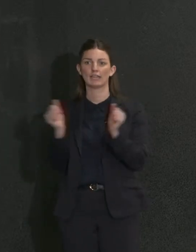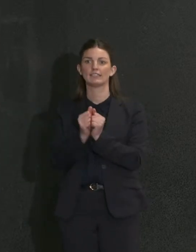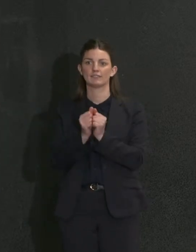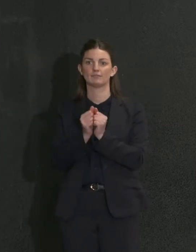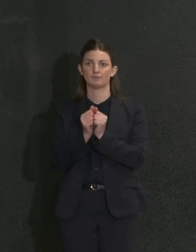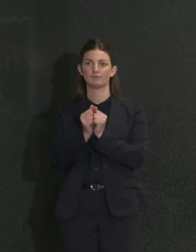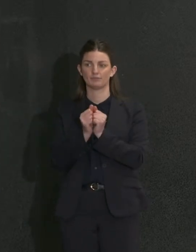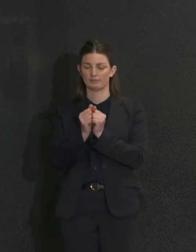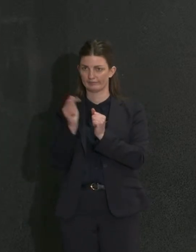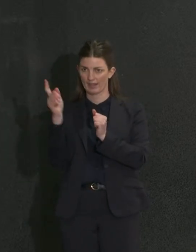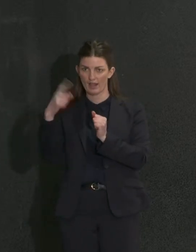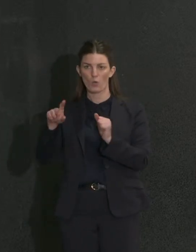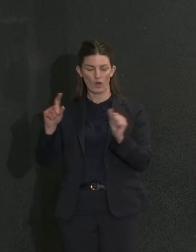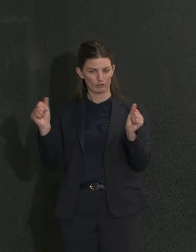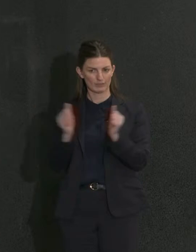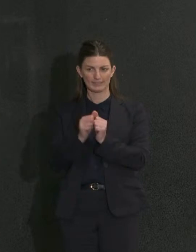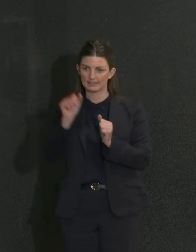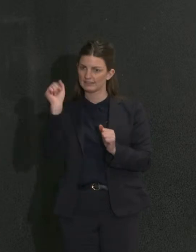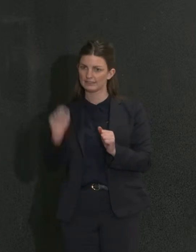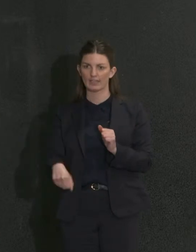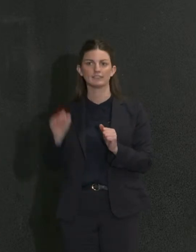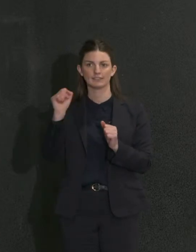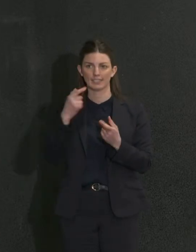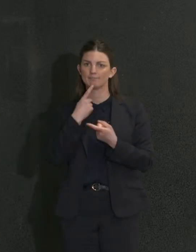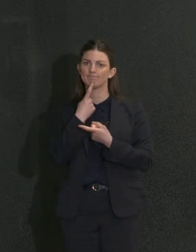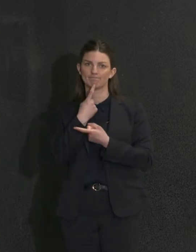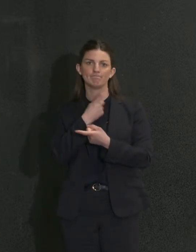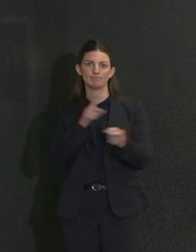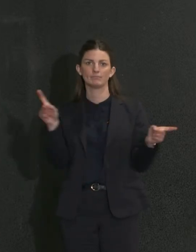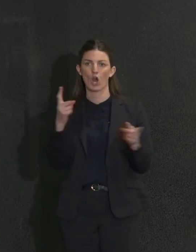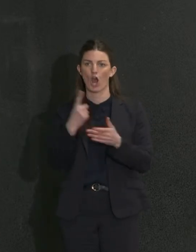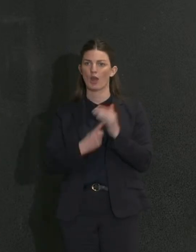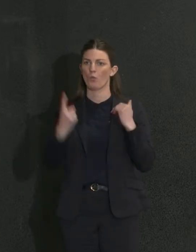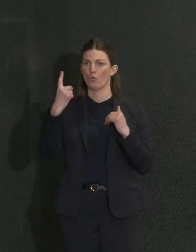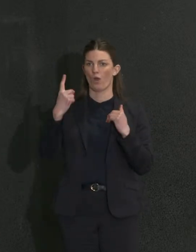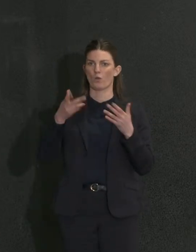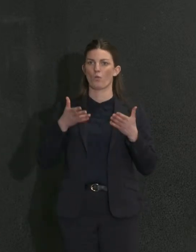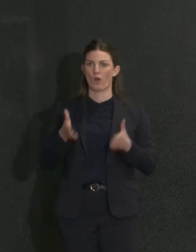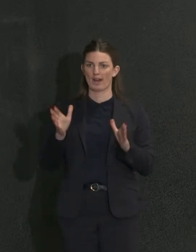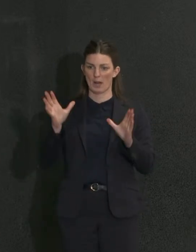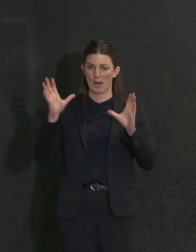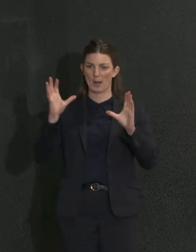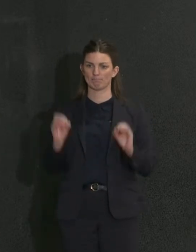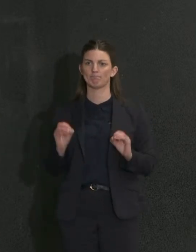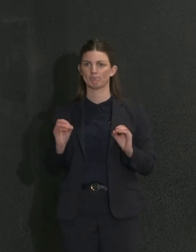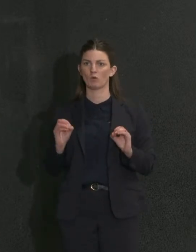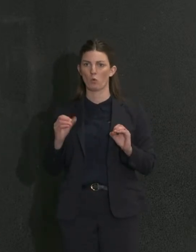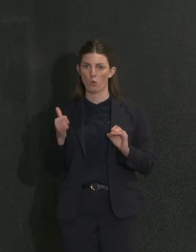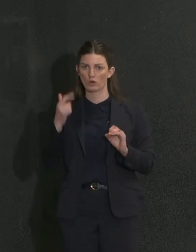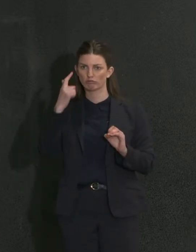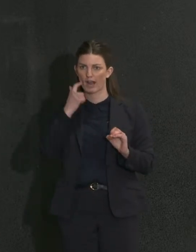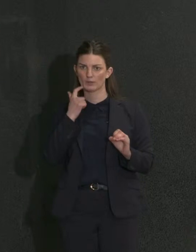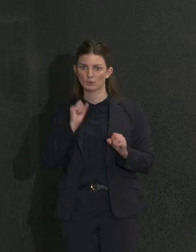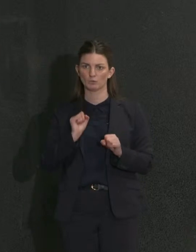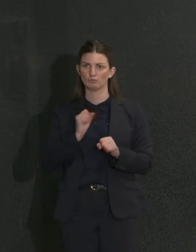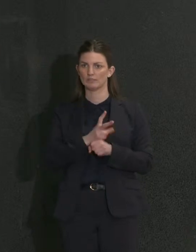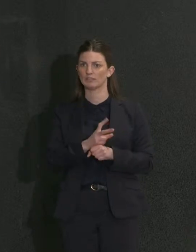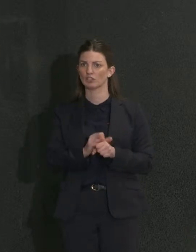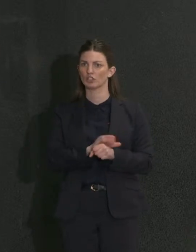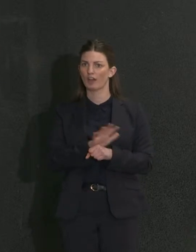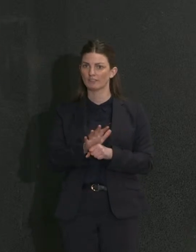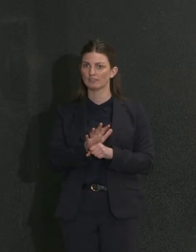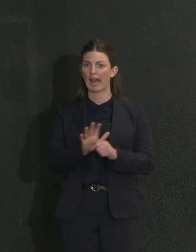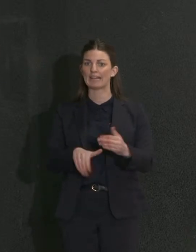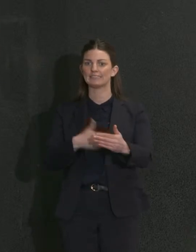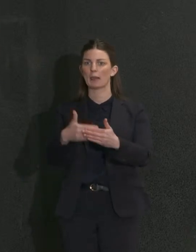made it abundantly clear, crystal clear, until we get to 70 and 80% vaccination, the only option